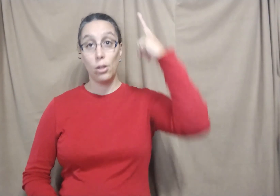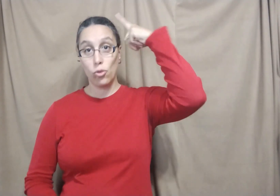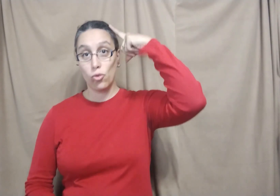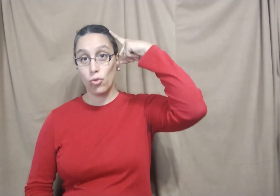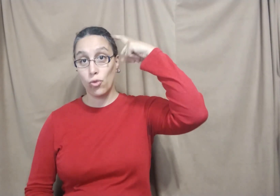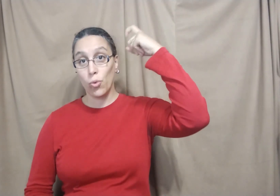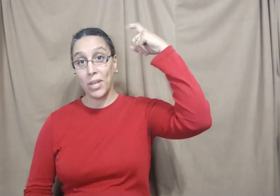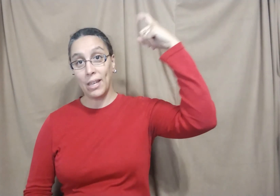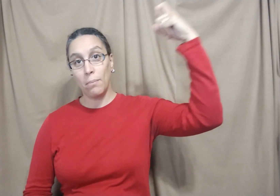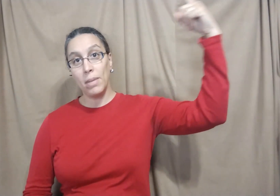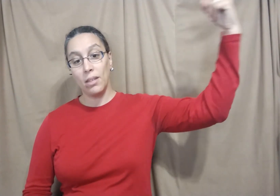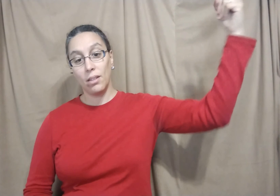dream,